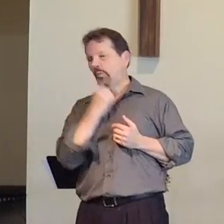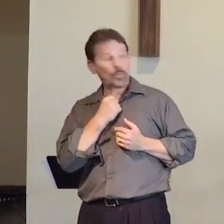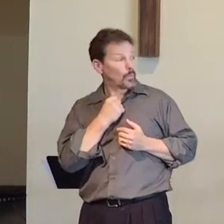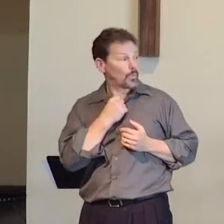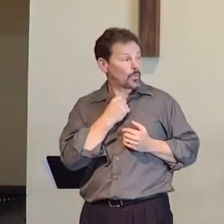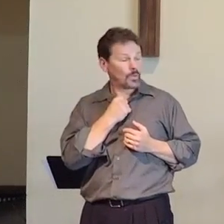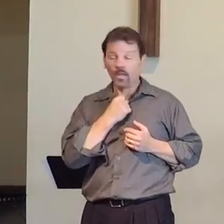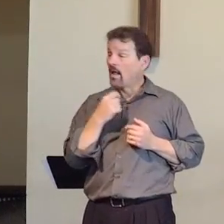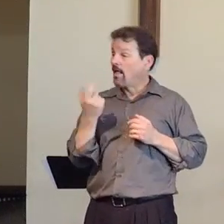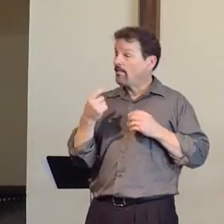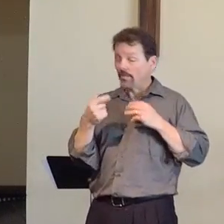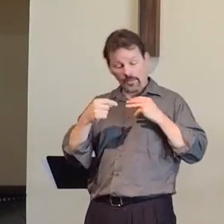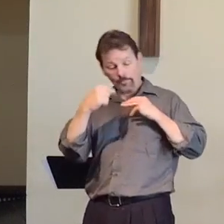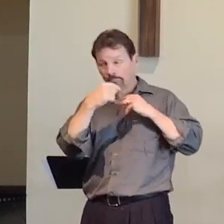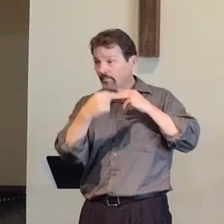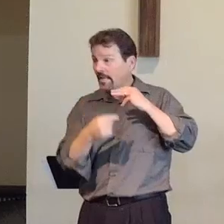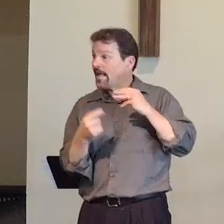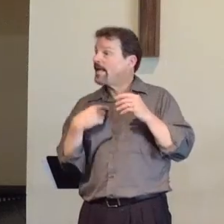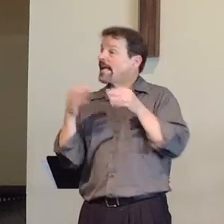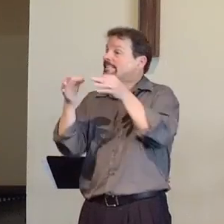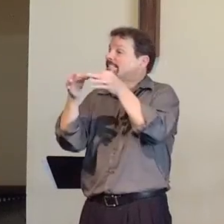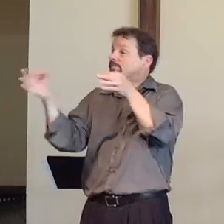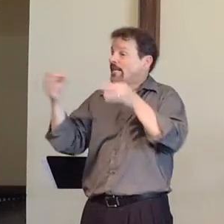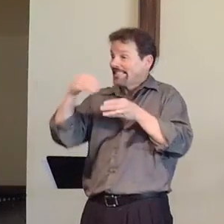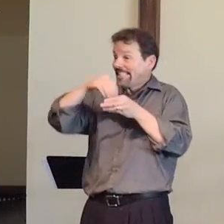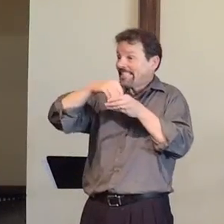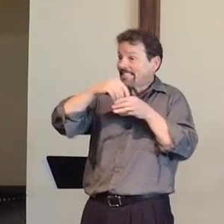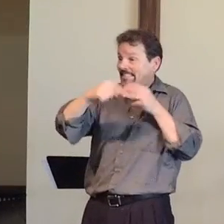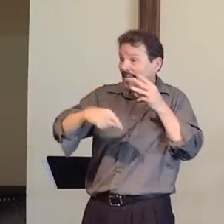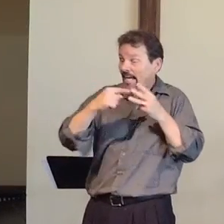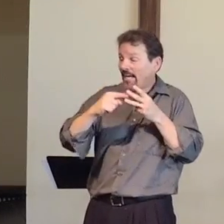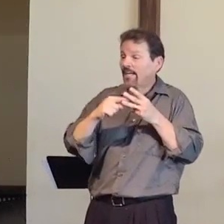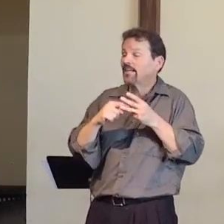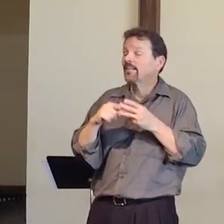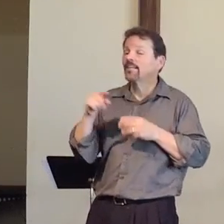anymore. But what it says is, the big word on the